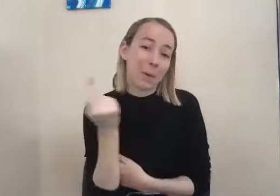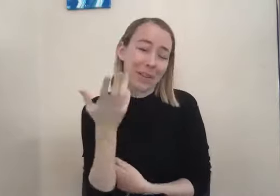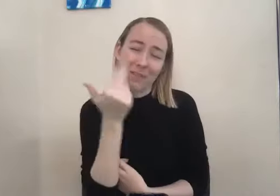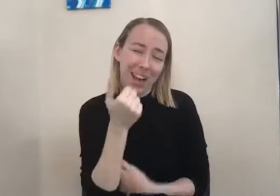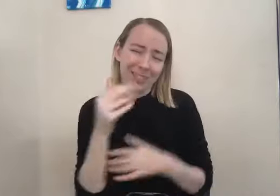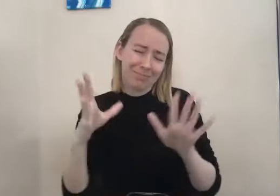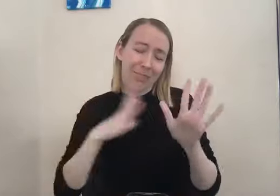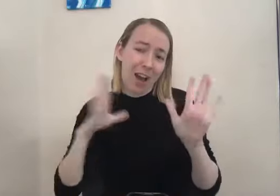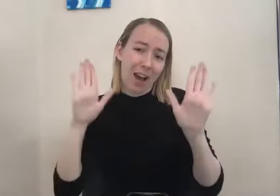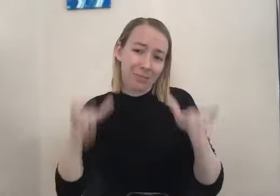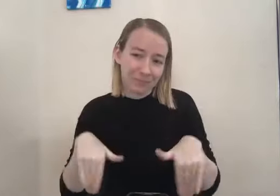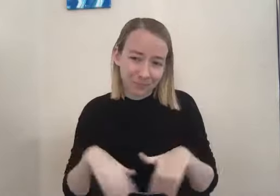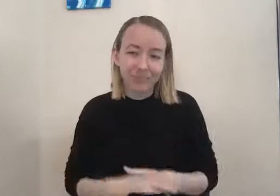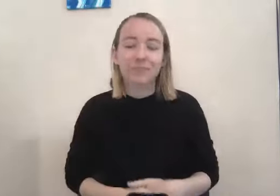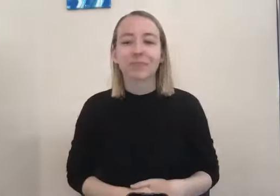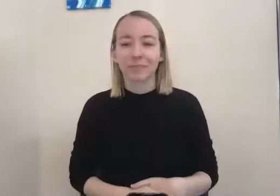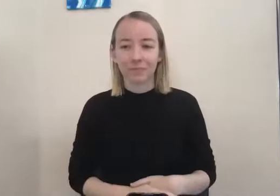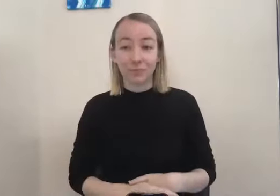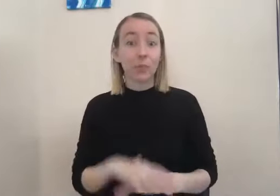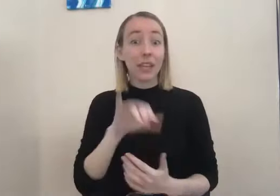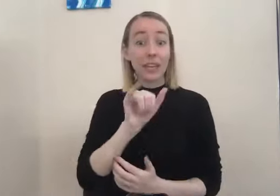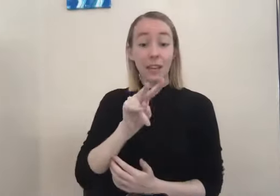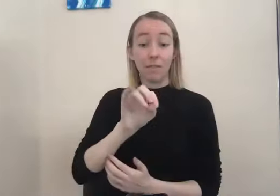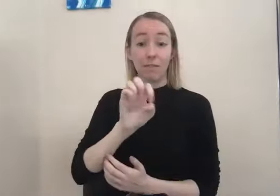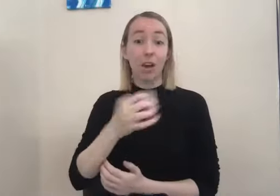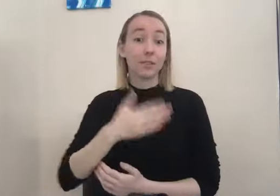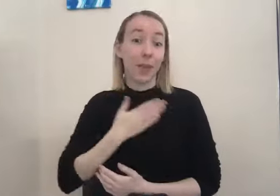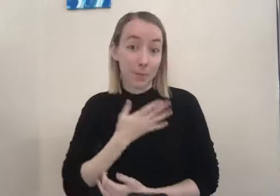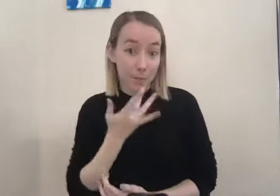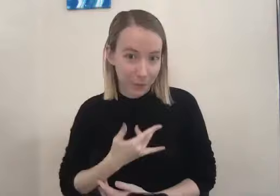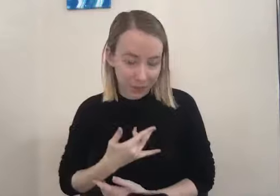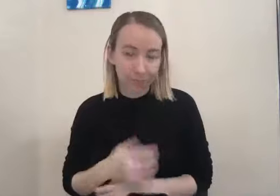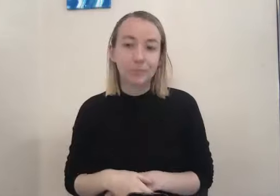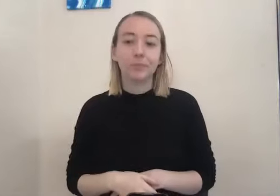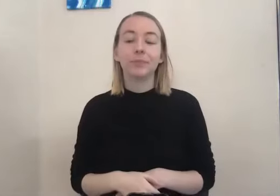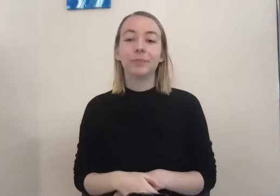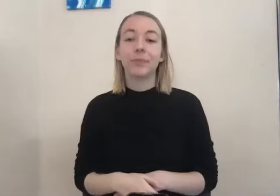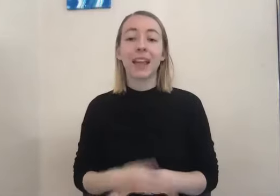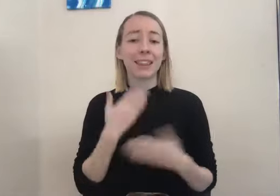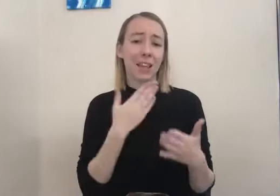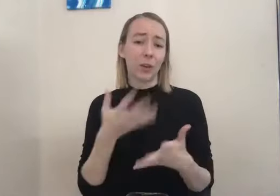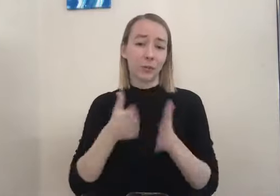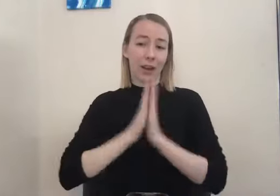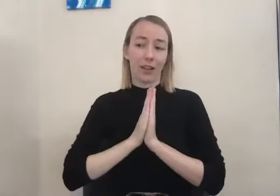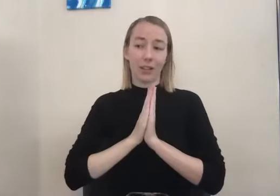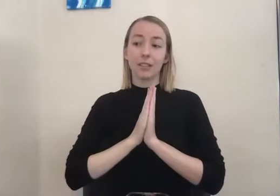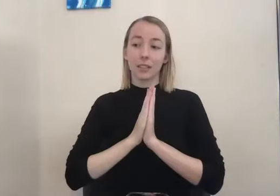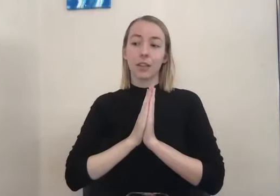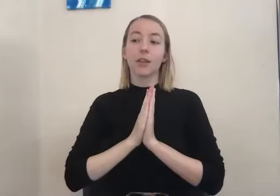Which Ray? Ray, Paisley, Scotland. Ray? Not young Ray. Ray is Glasgow. The other Ray? Oh, the other. There's it's another the other